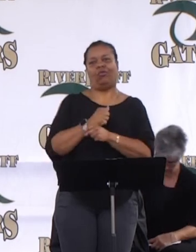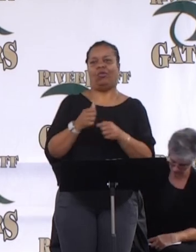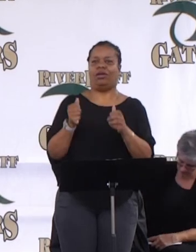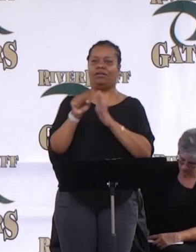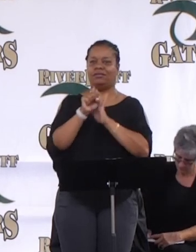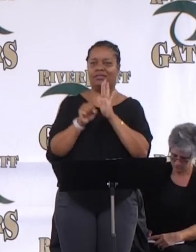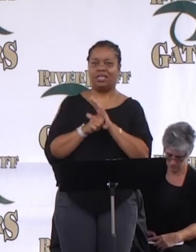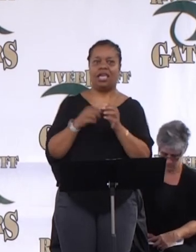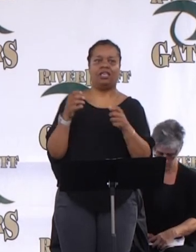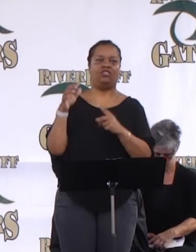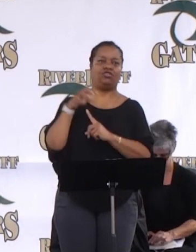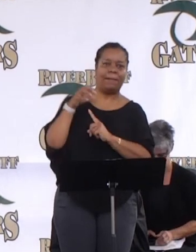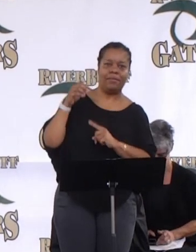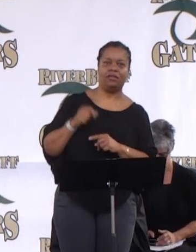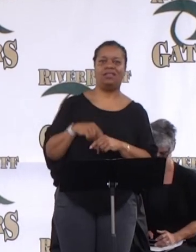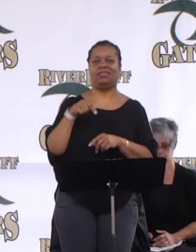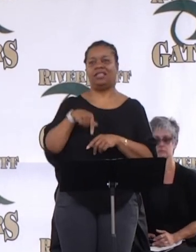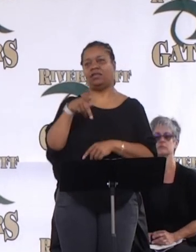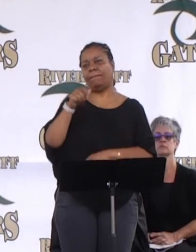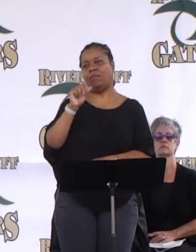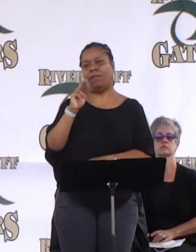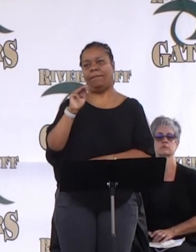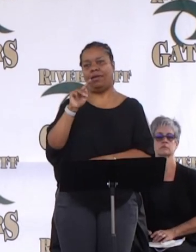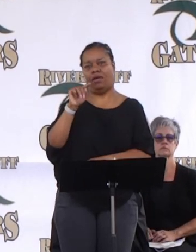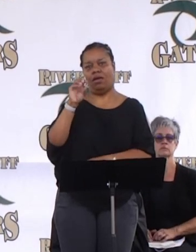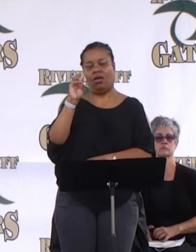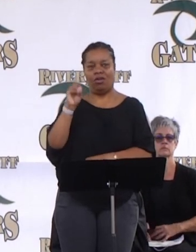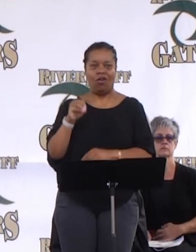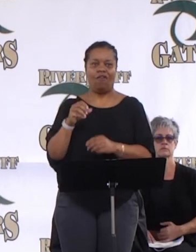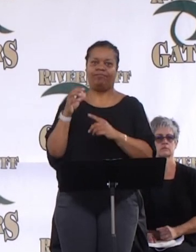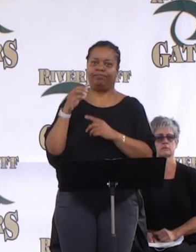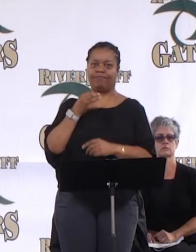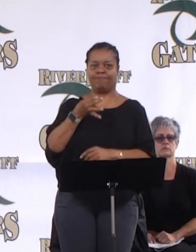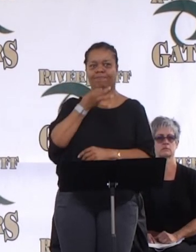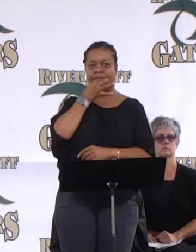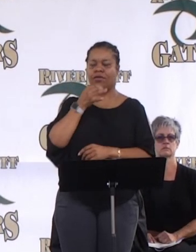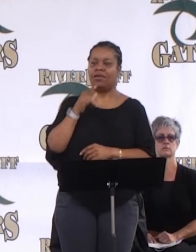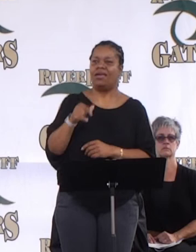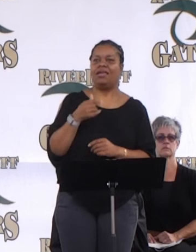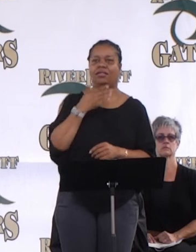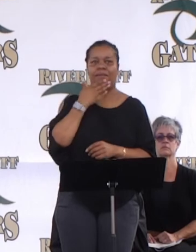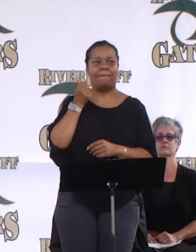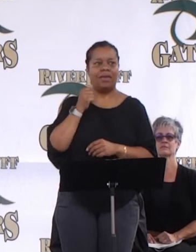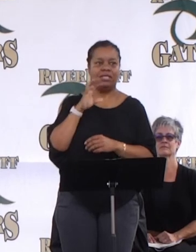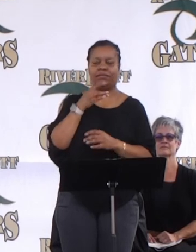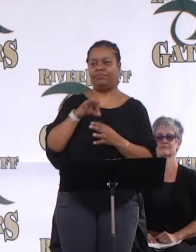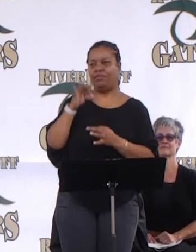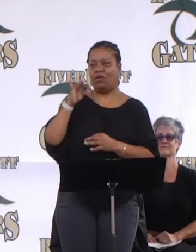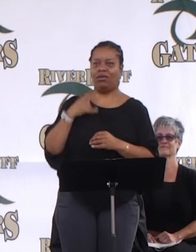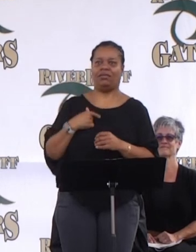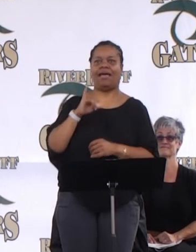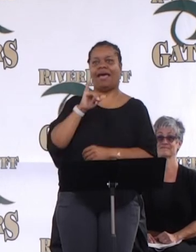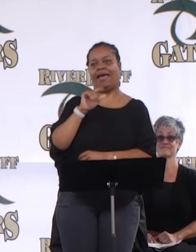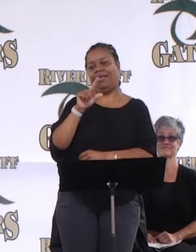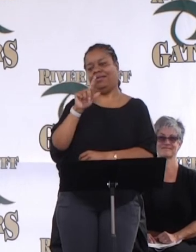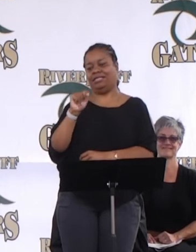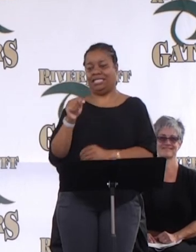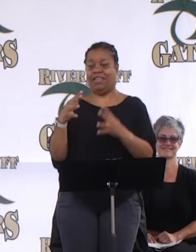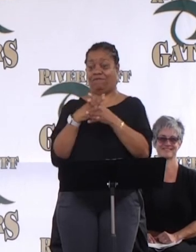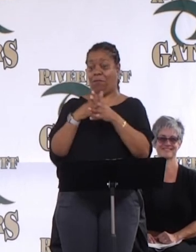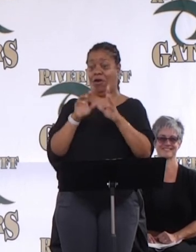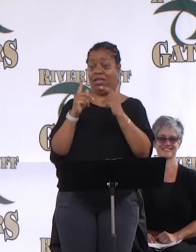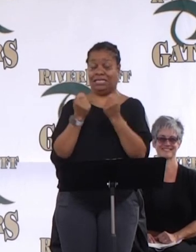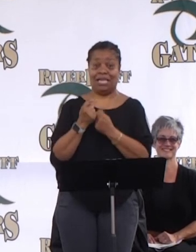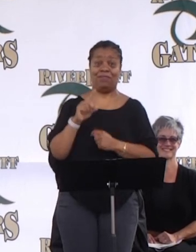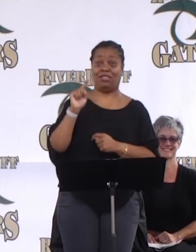This class was Palmetto's finest. This class mastered school spirit. This class has created ILT football teams. This class was the